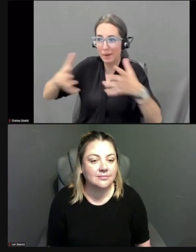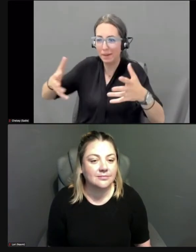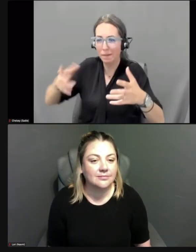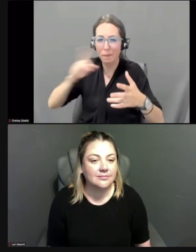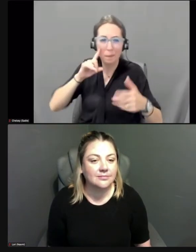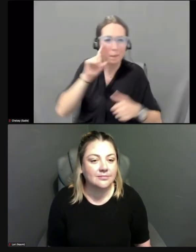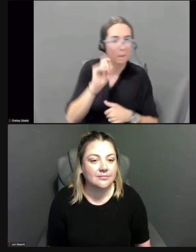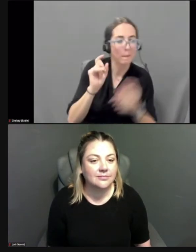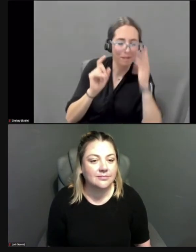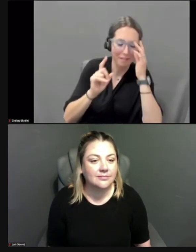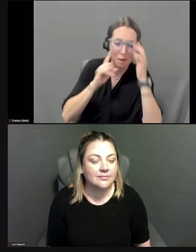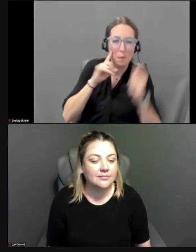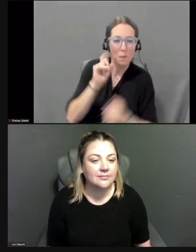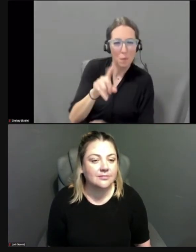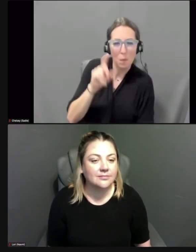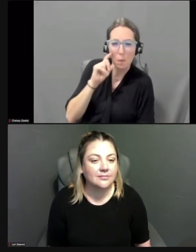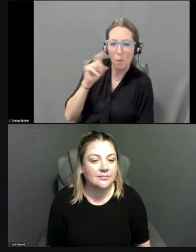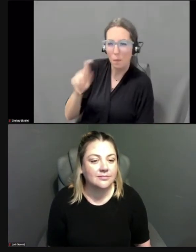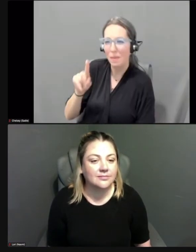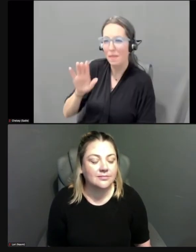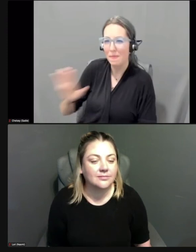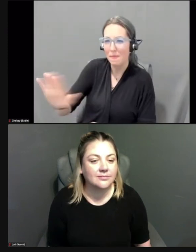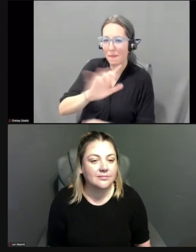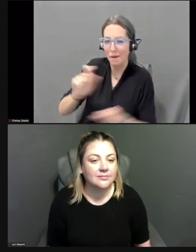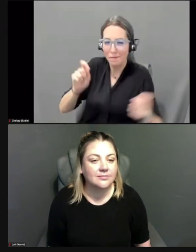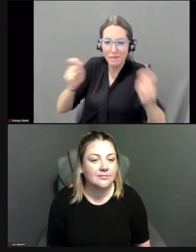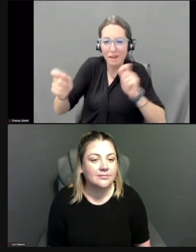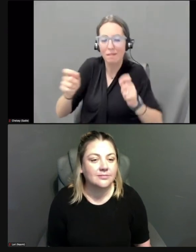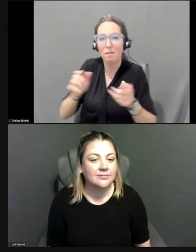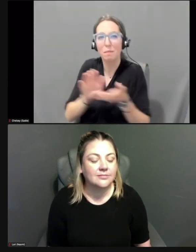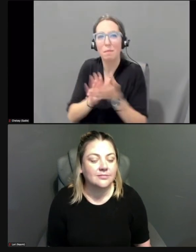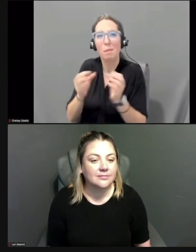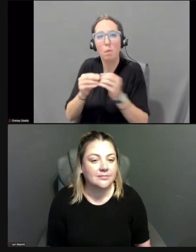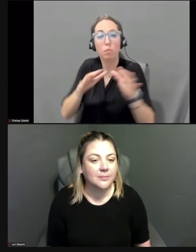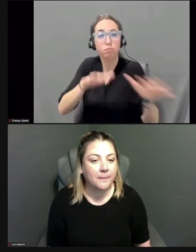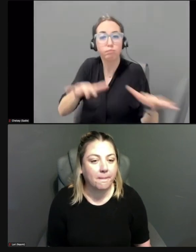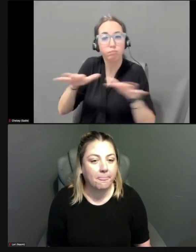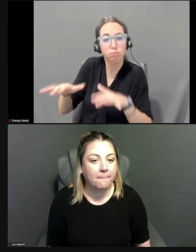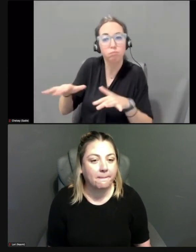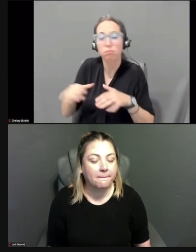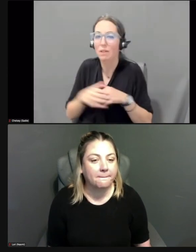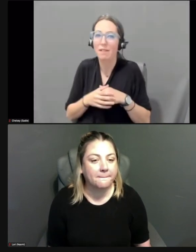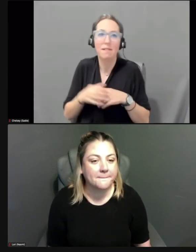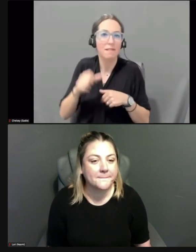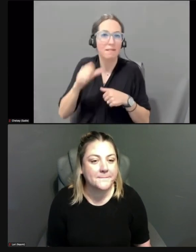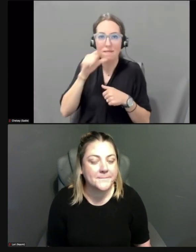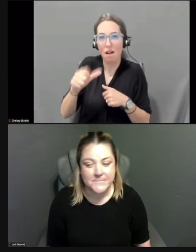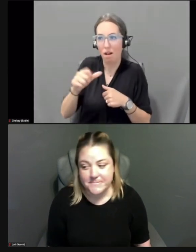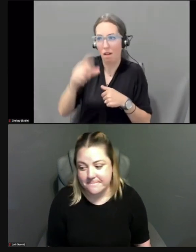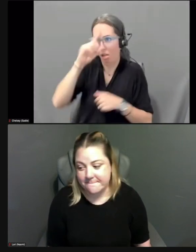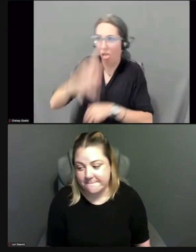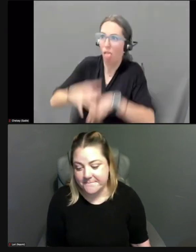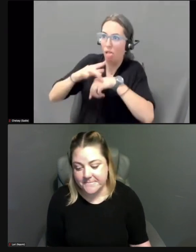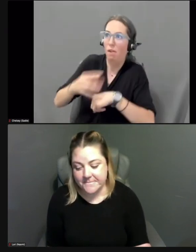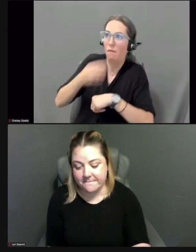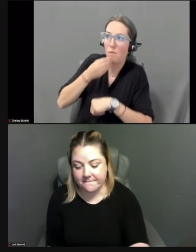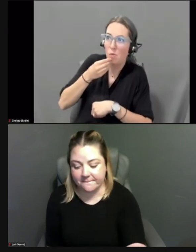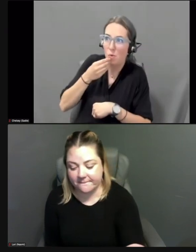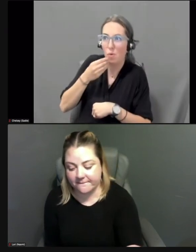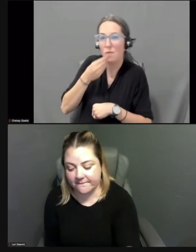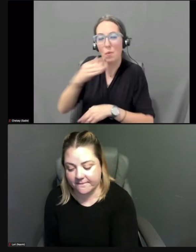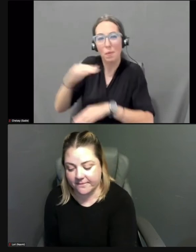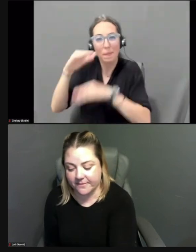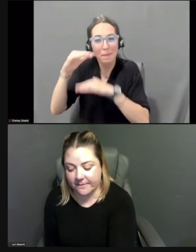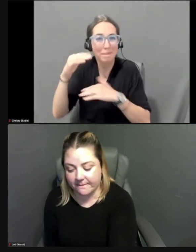lifestyle to a more relaxed relationship with eating and exercise, and how that snowballs out. So it is challenging